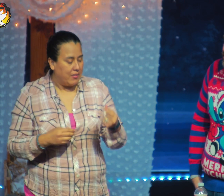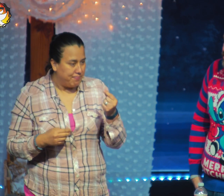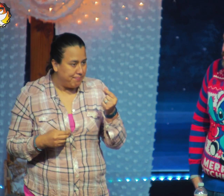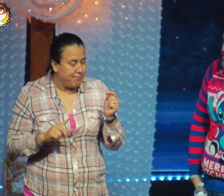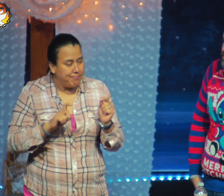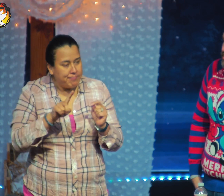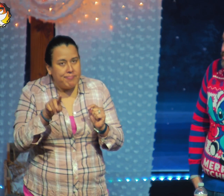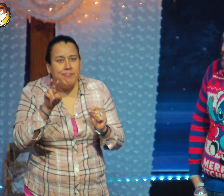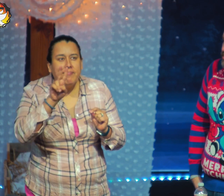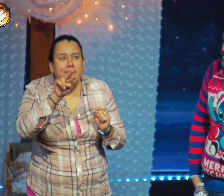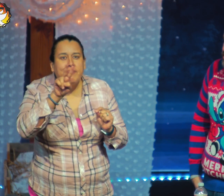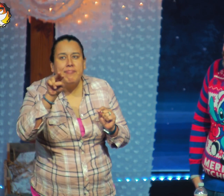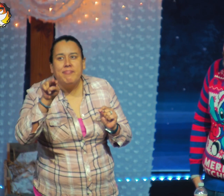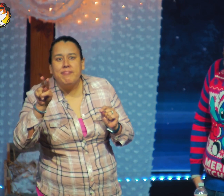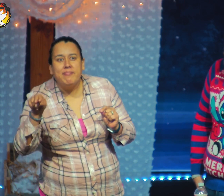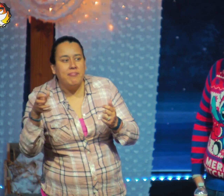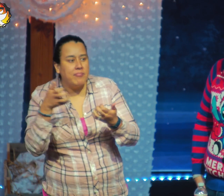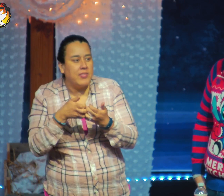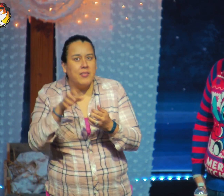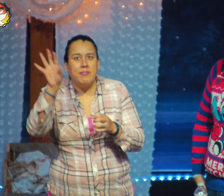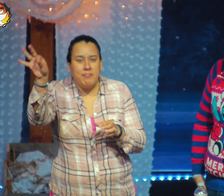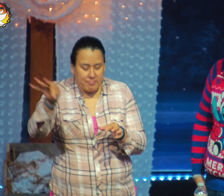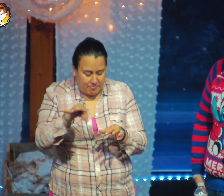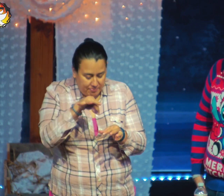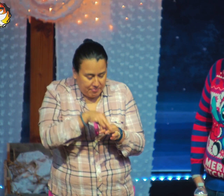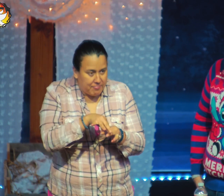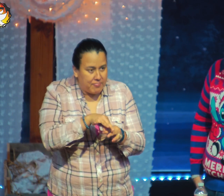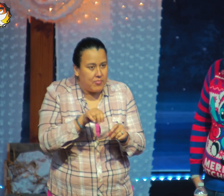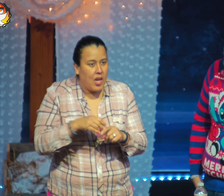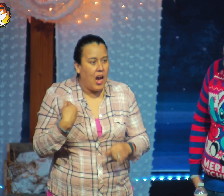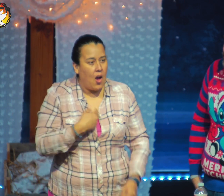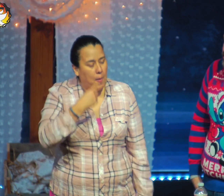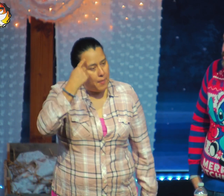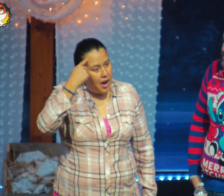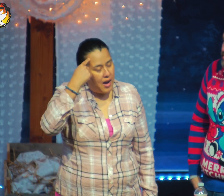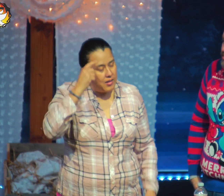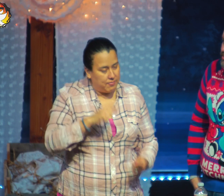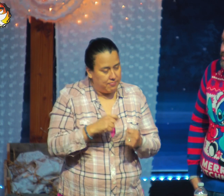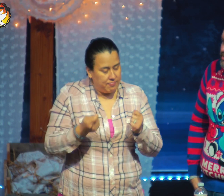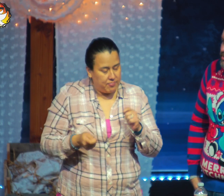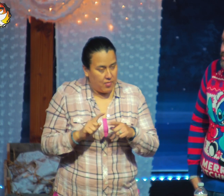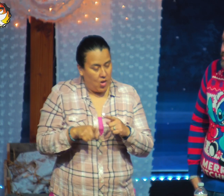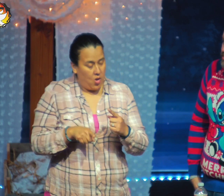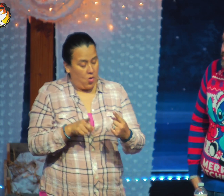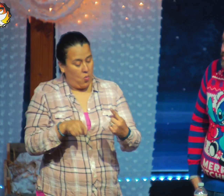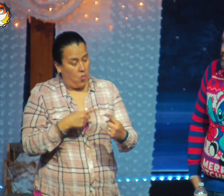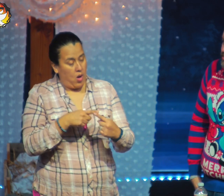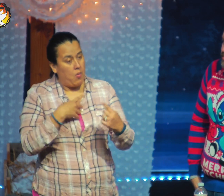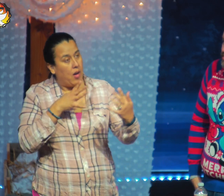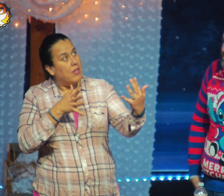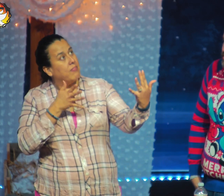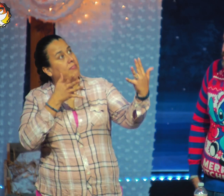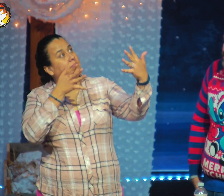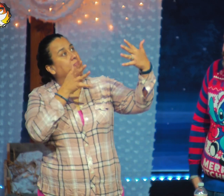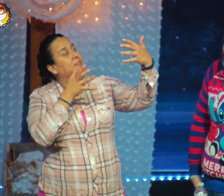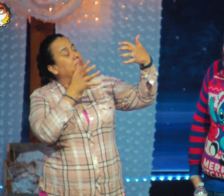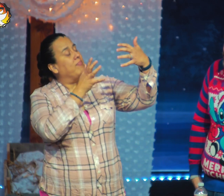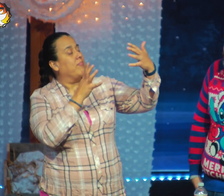okay, this one here has to do with this and this is burnt out. You just need a new fuse.